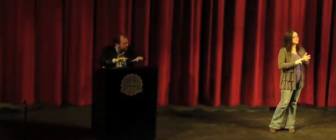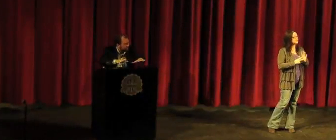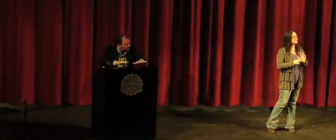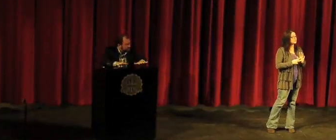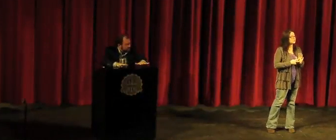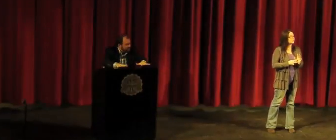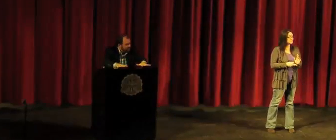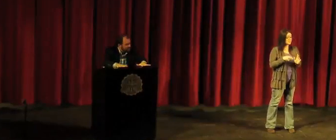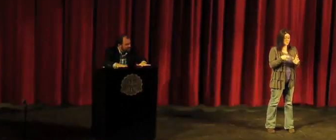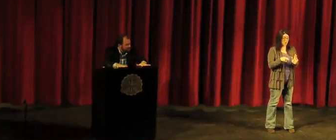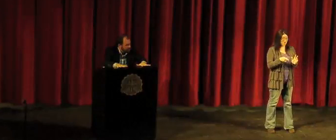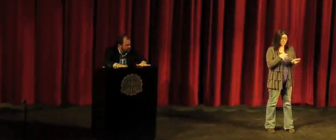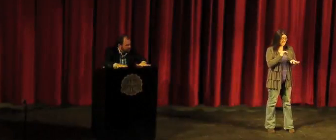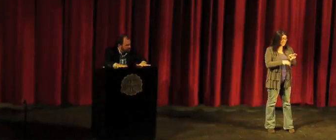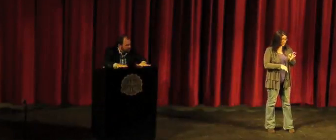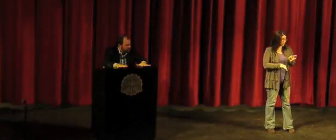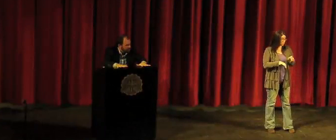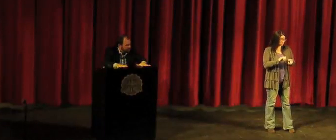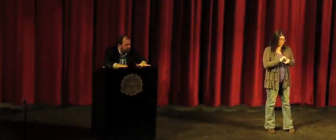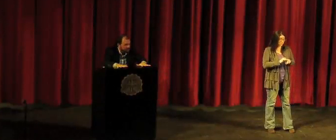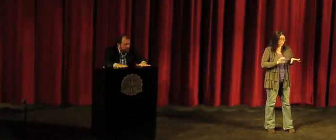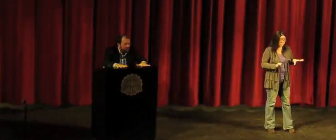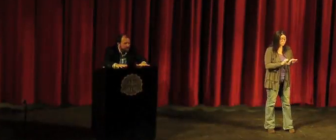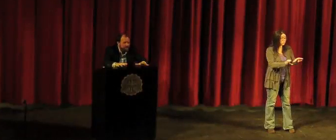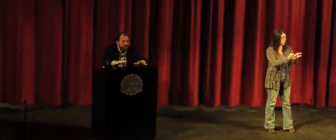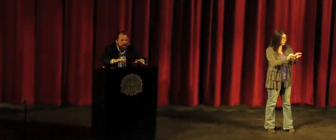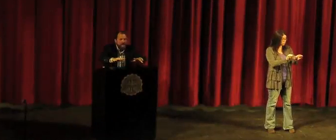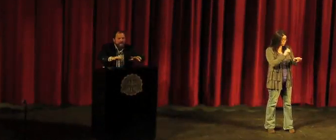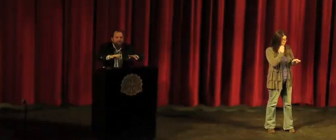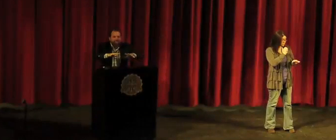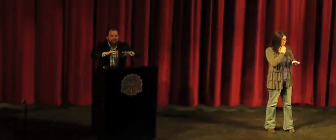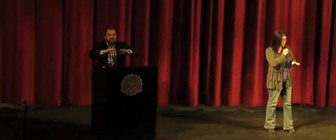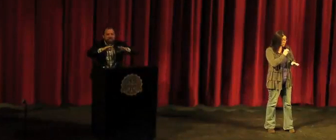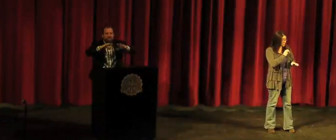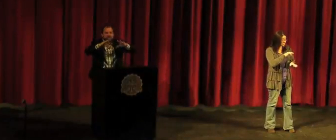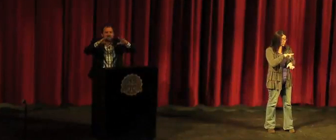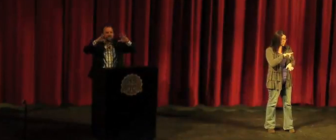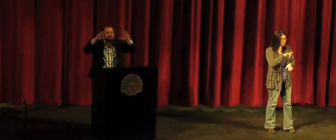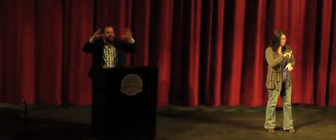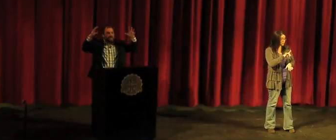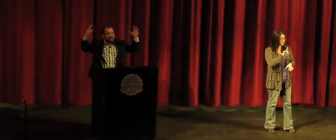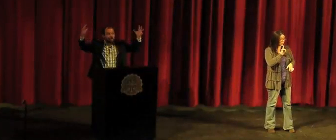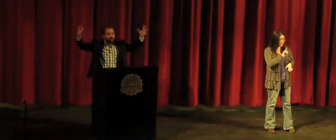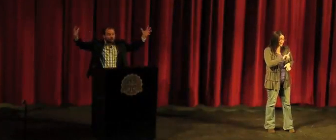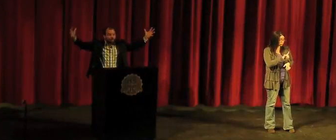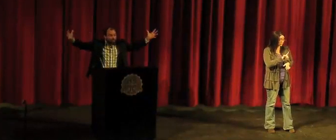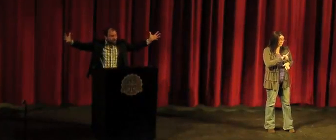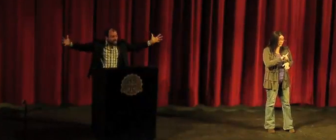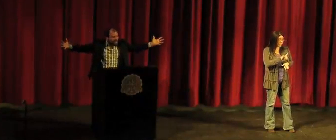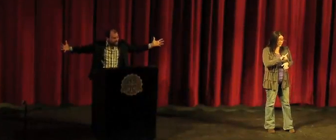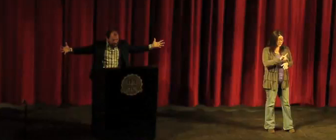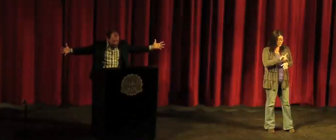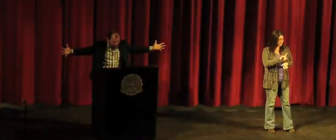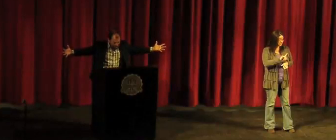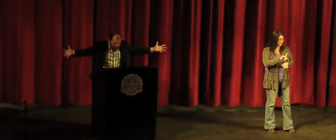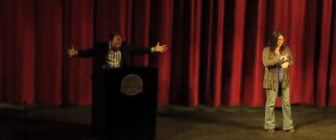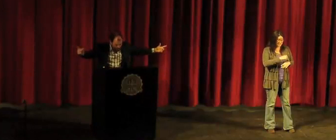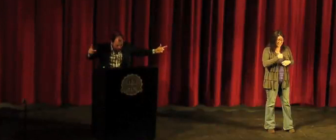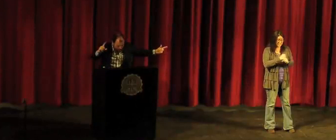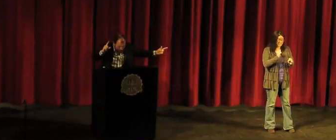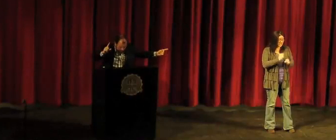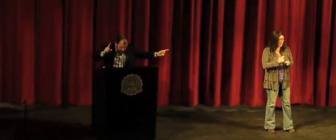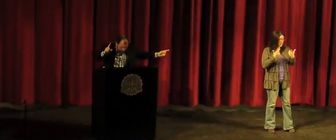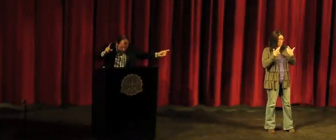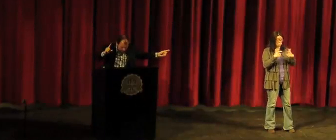little practices that we do that are actually instilling a whole grand